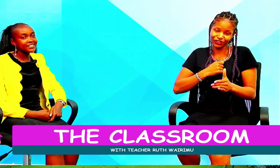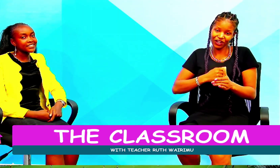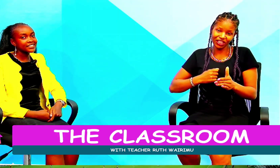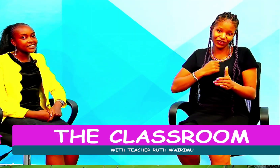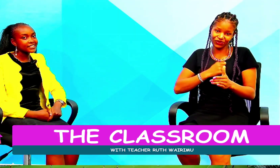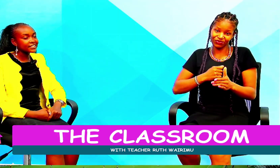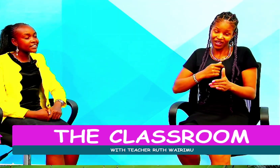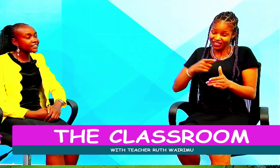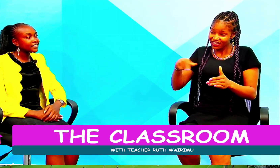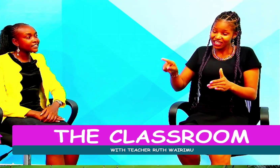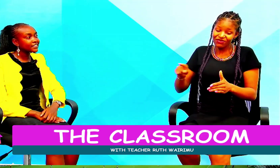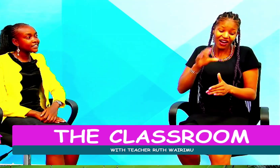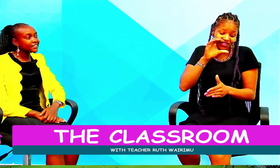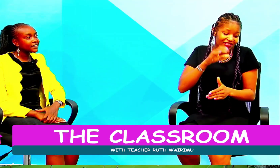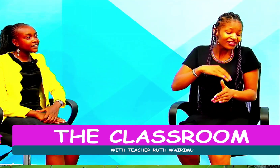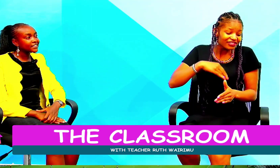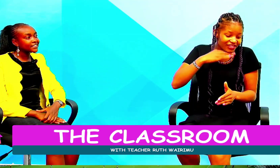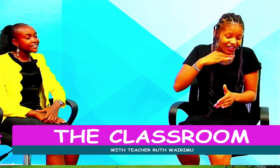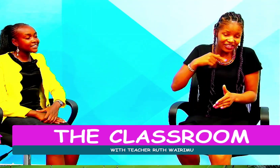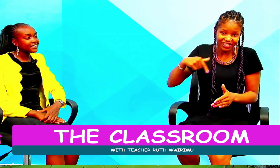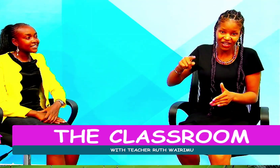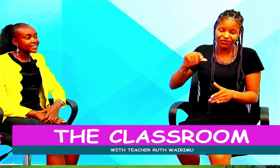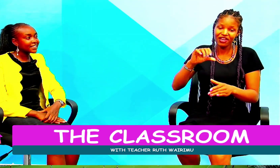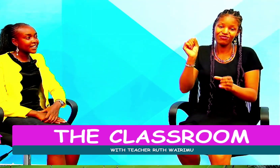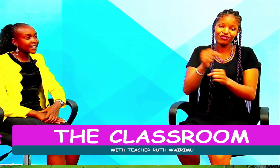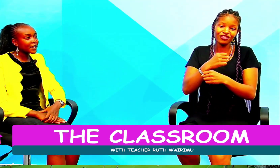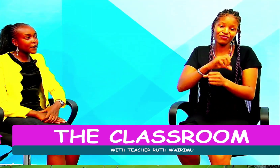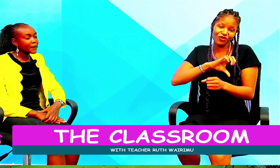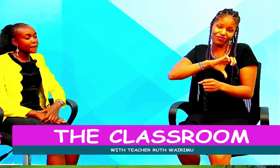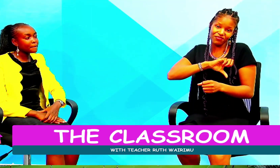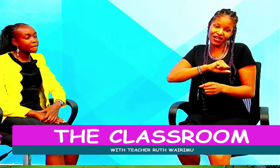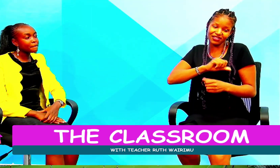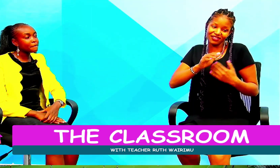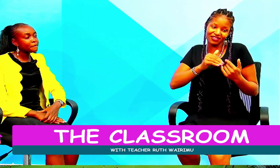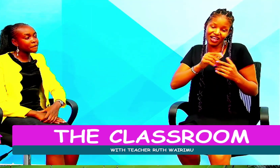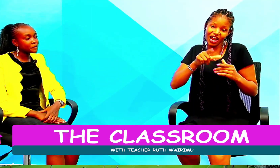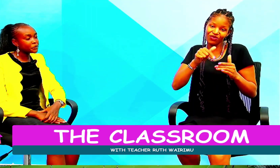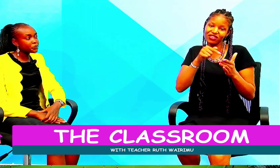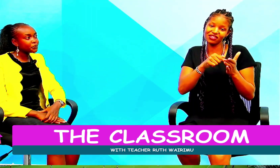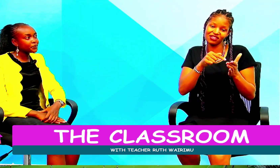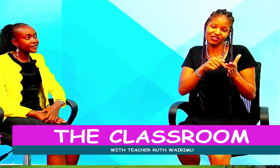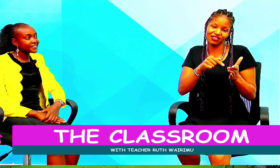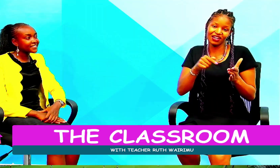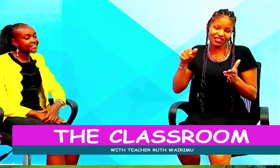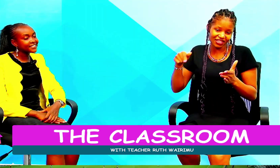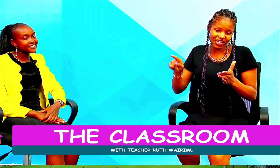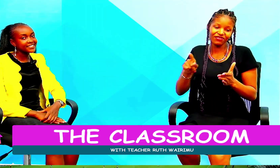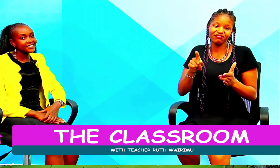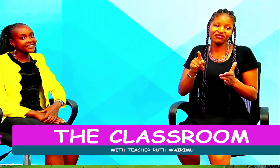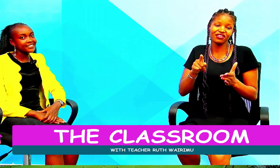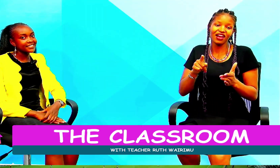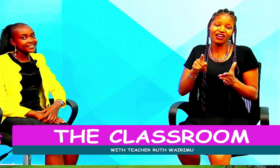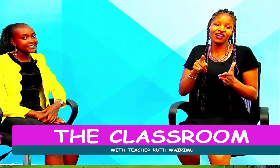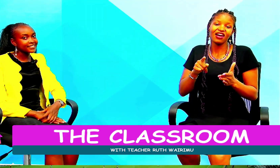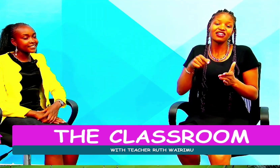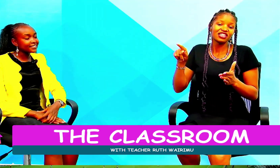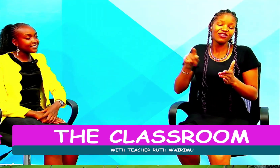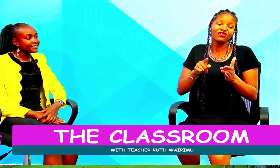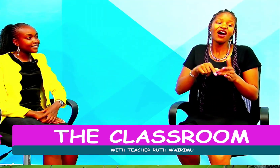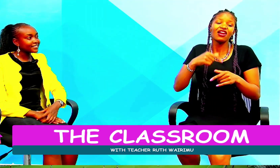know, communicate with your cousin, even though he was the inspiration for you to learn sign language.